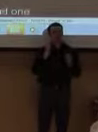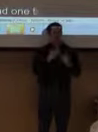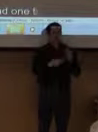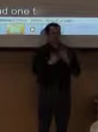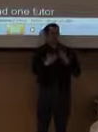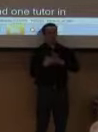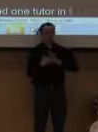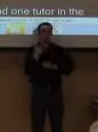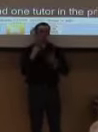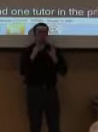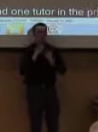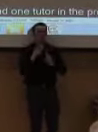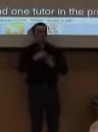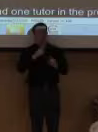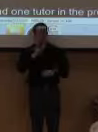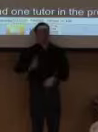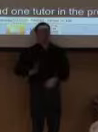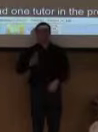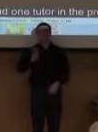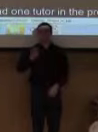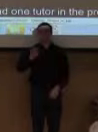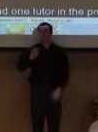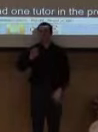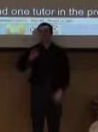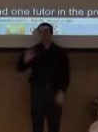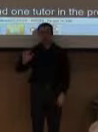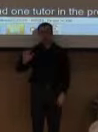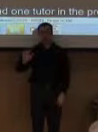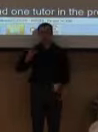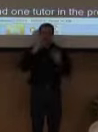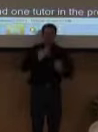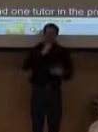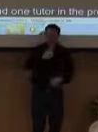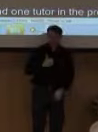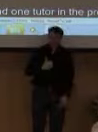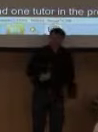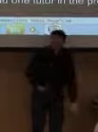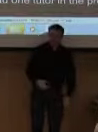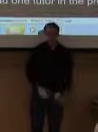did conduct at least one session from Brazil. Unfortunately, that wasn't me.